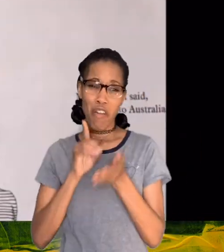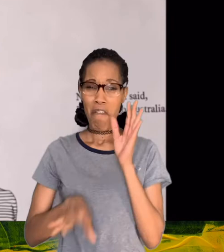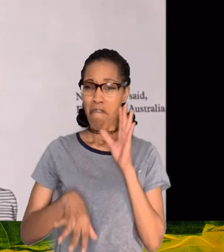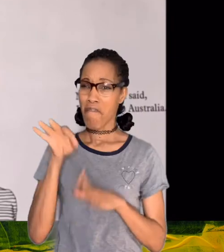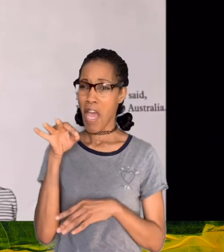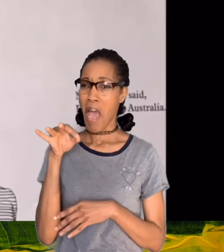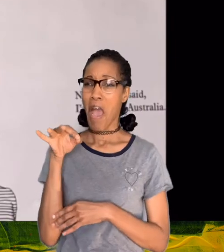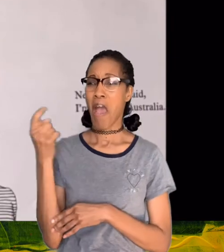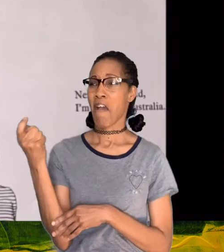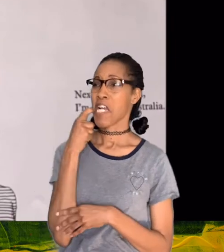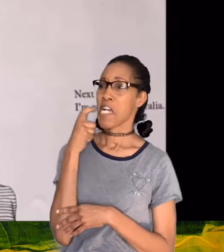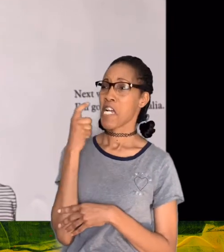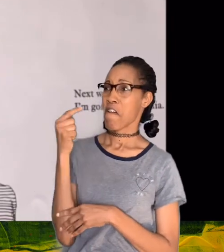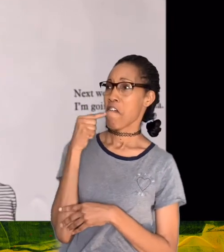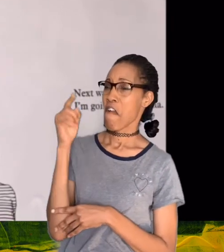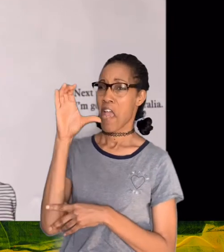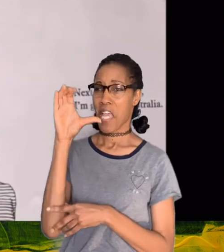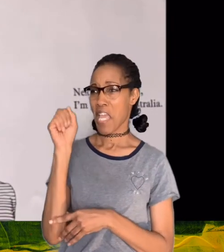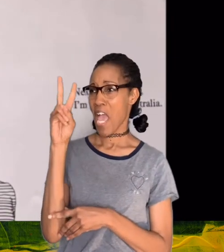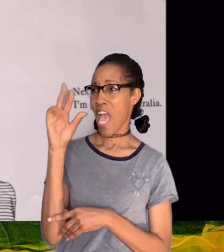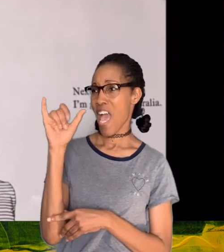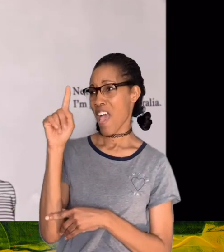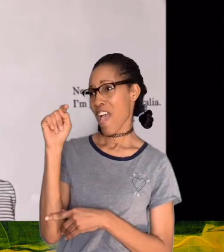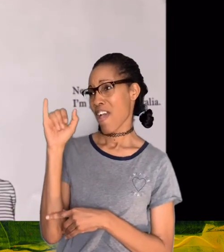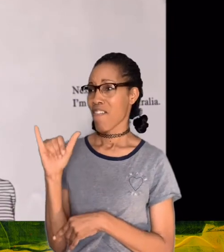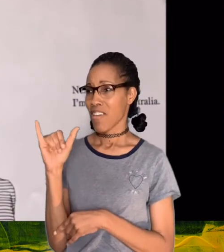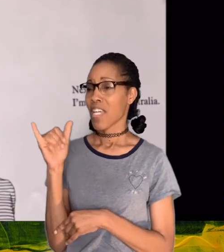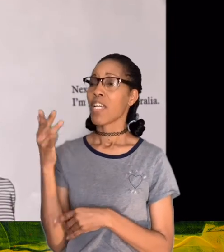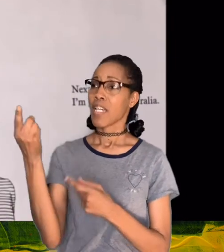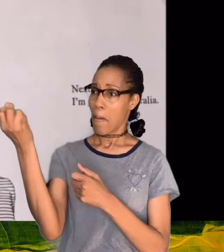good, very bad day.